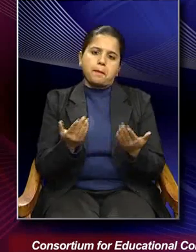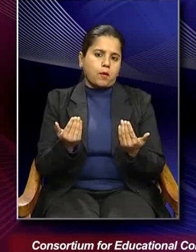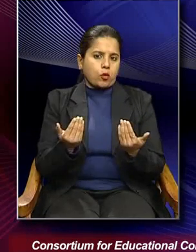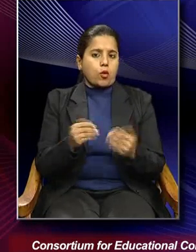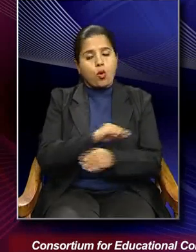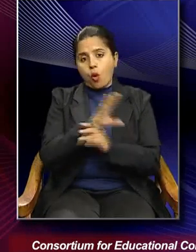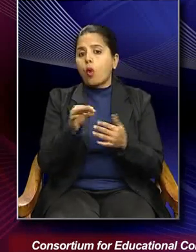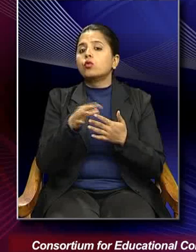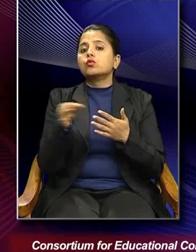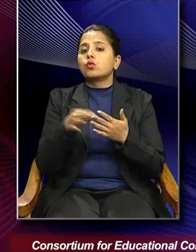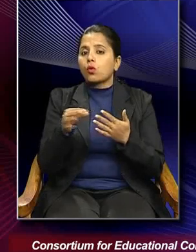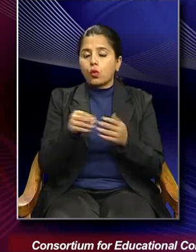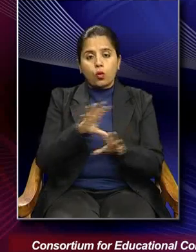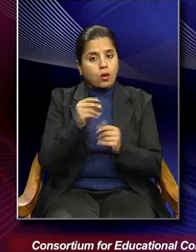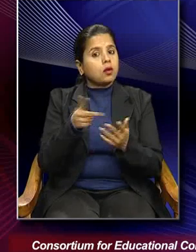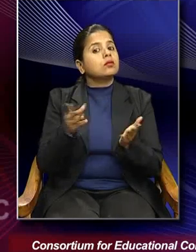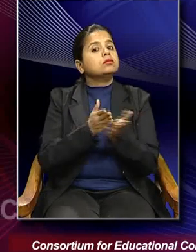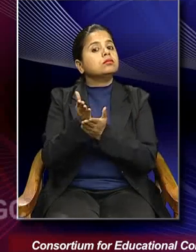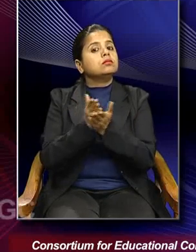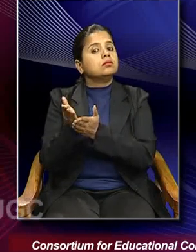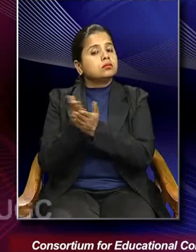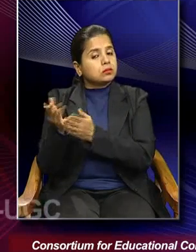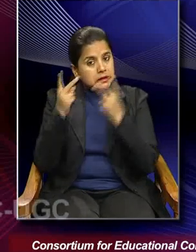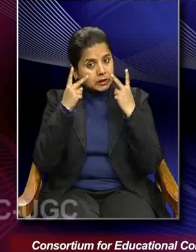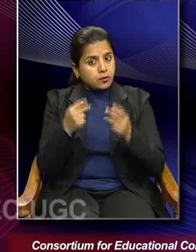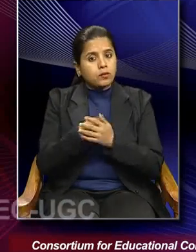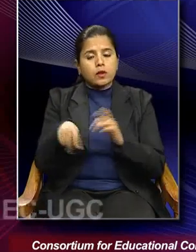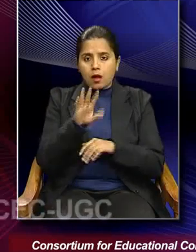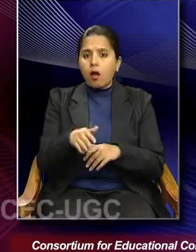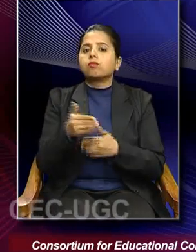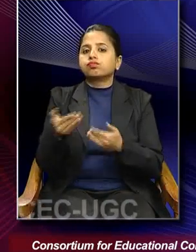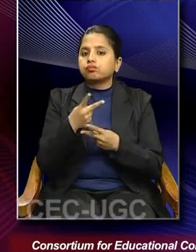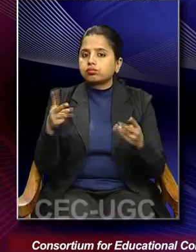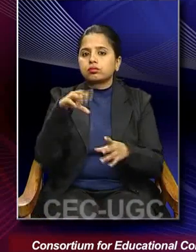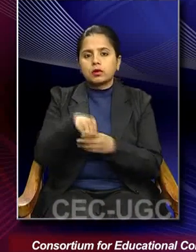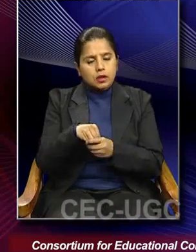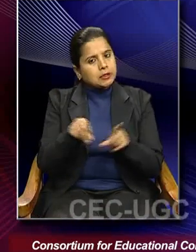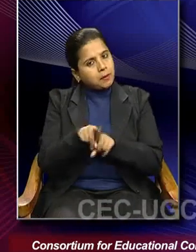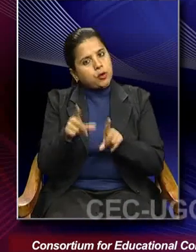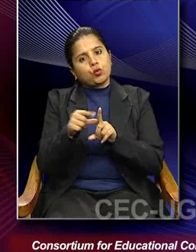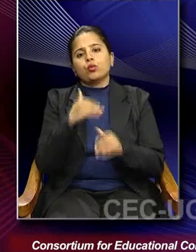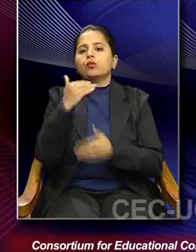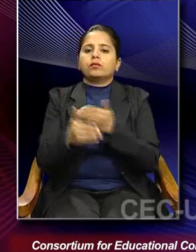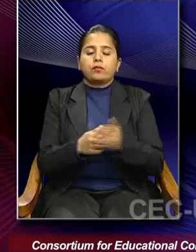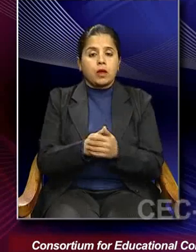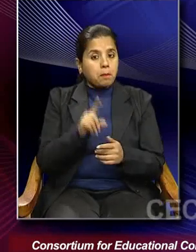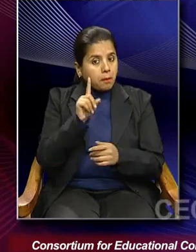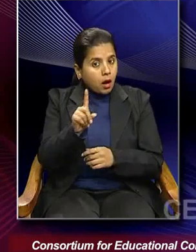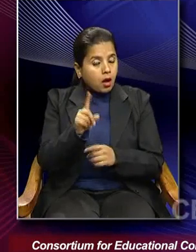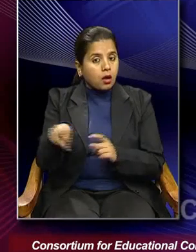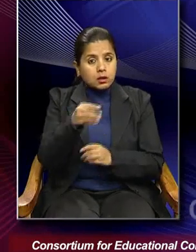All choices and alternatives are invited and they are welcomed. However,